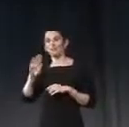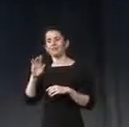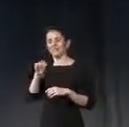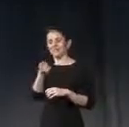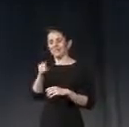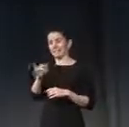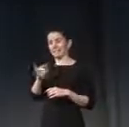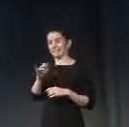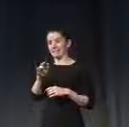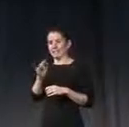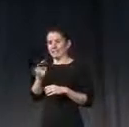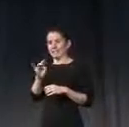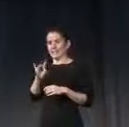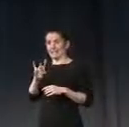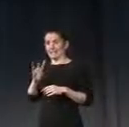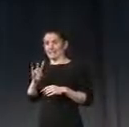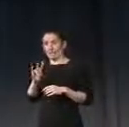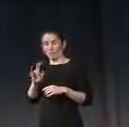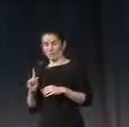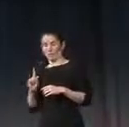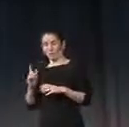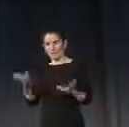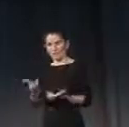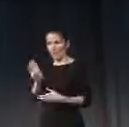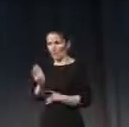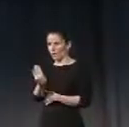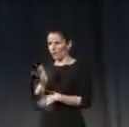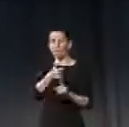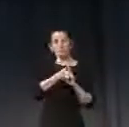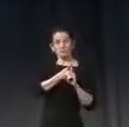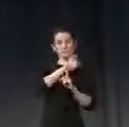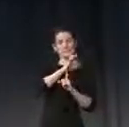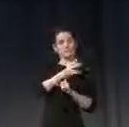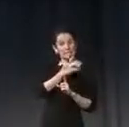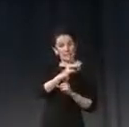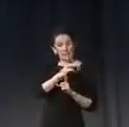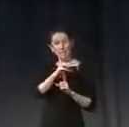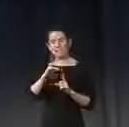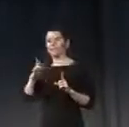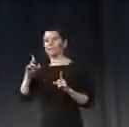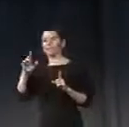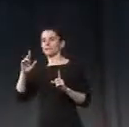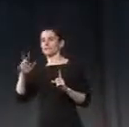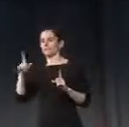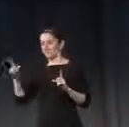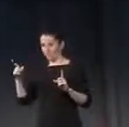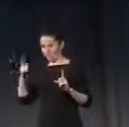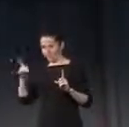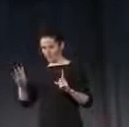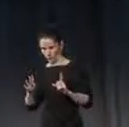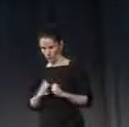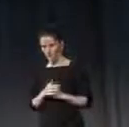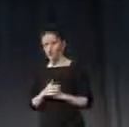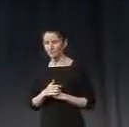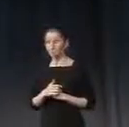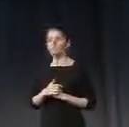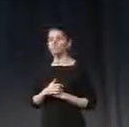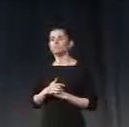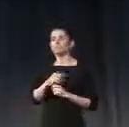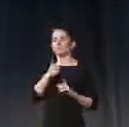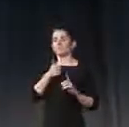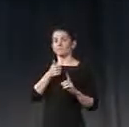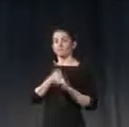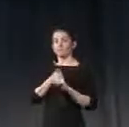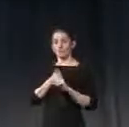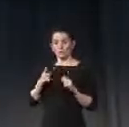was 17, he was 24. Dudley was one of his first students in the United States and the very first to have been born